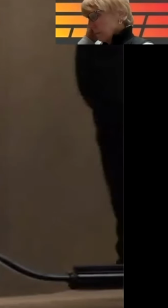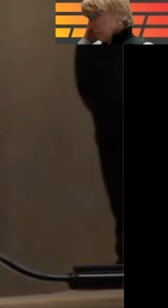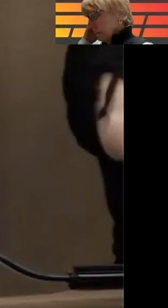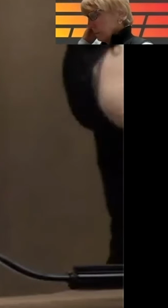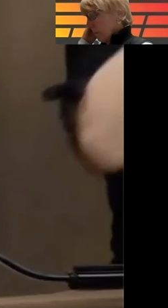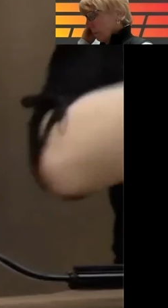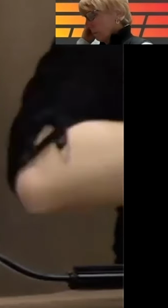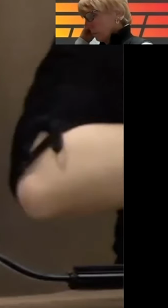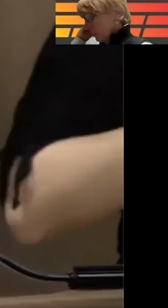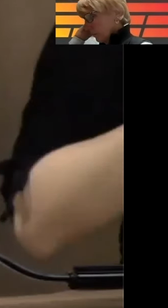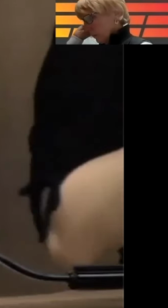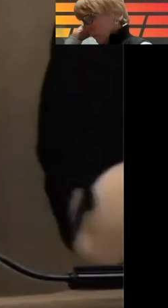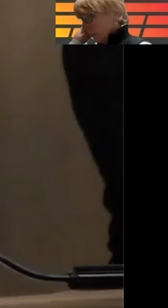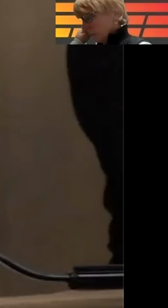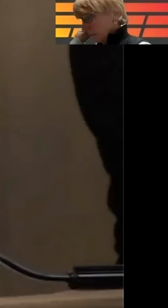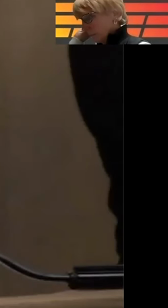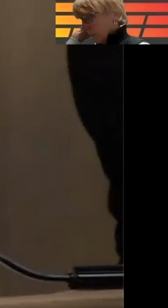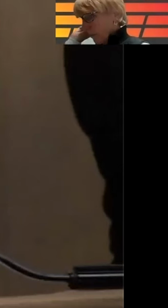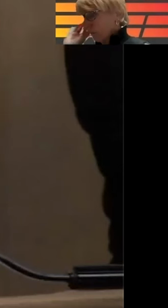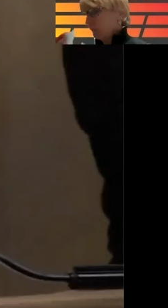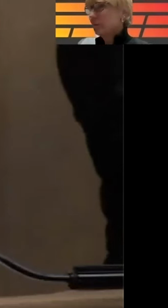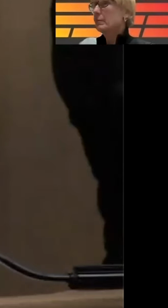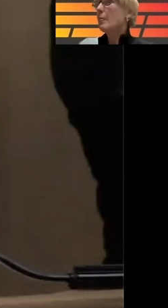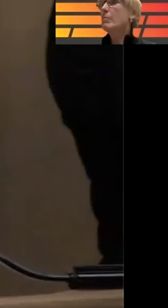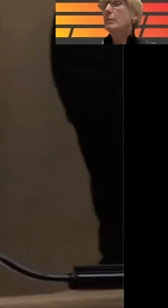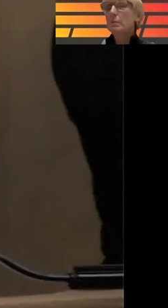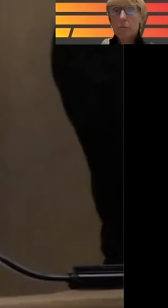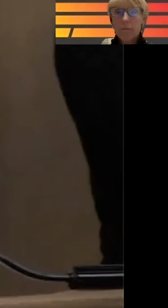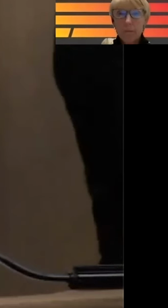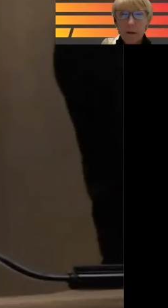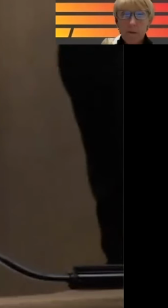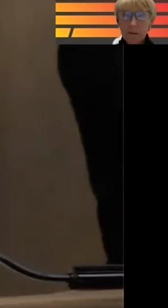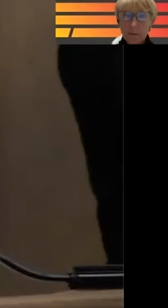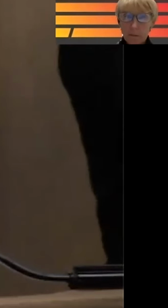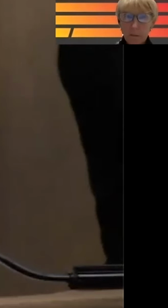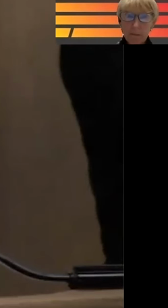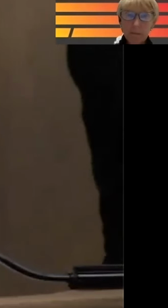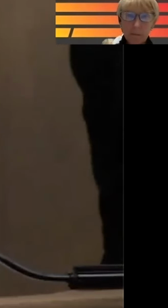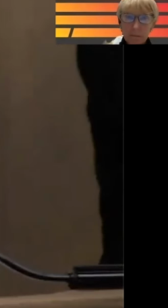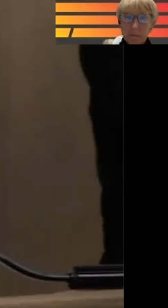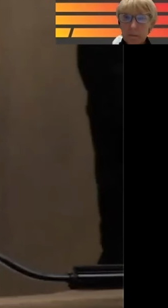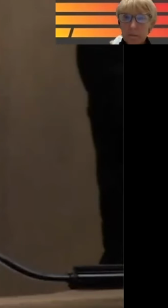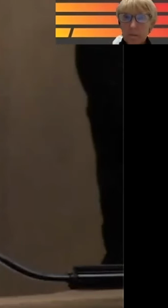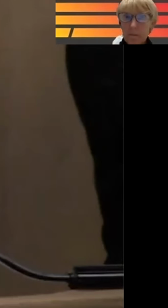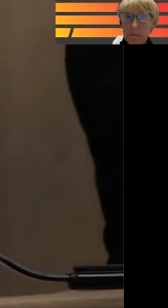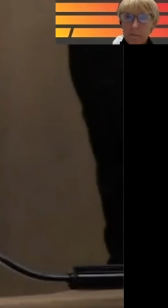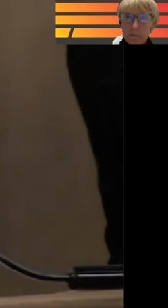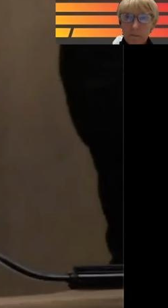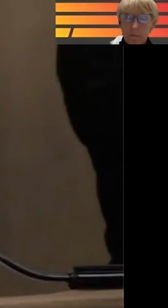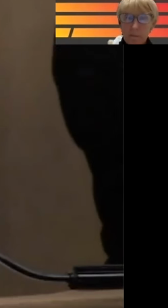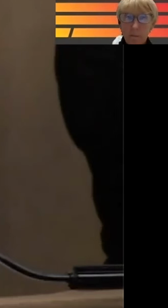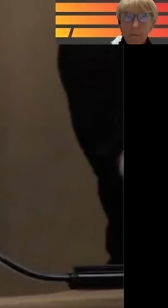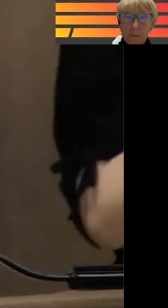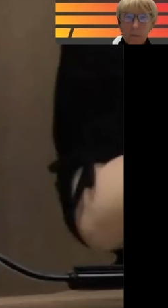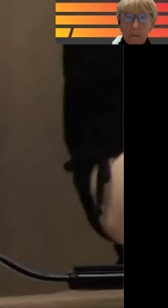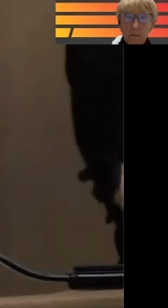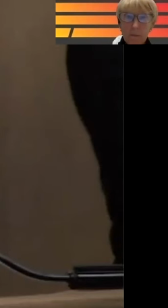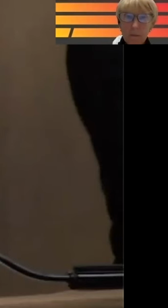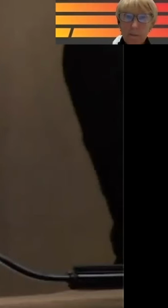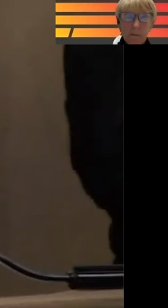student escorted her to a boarding place. The following Monday morning, the landlady of this boarding house came to